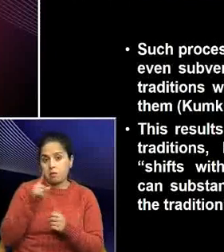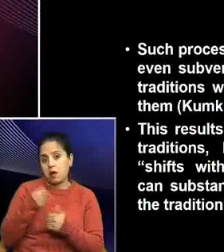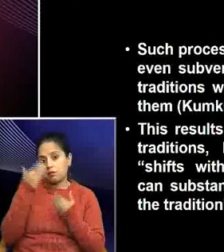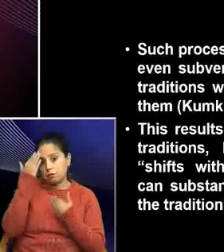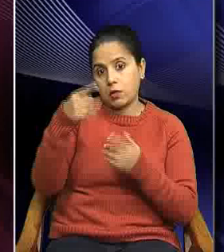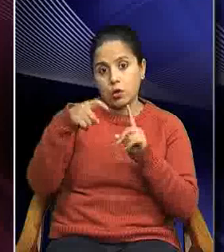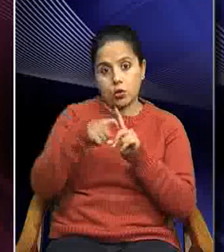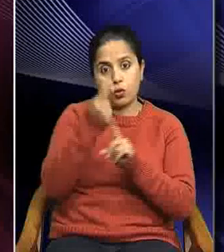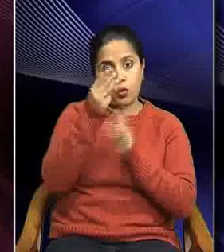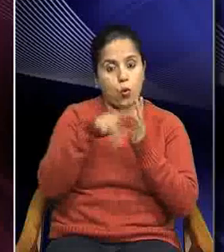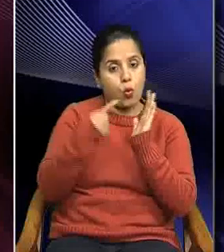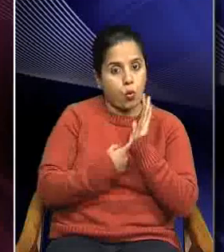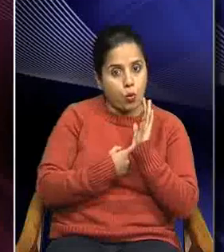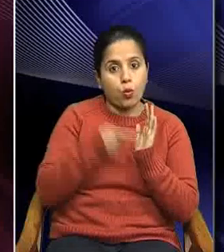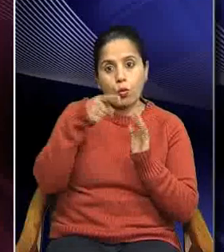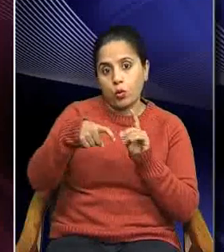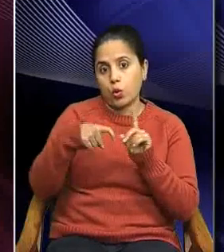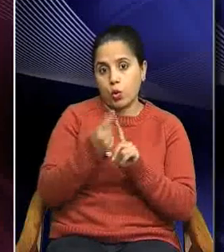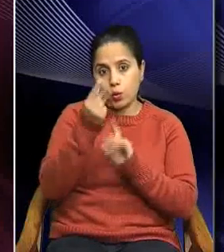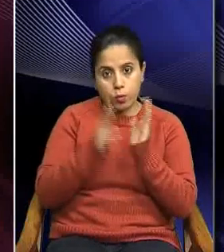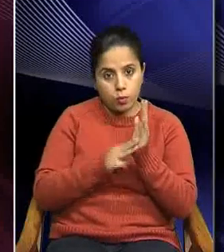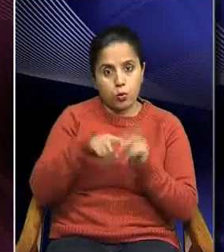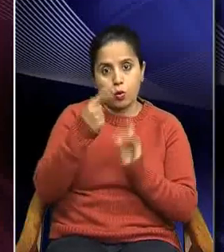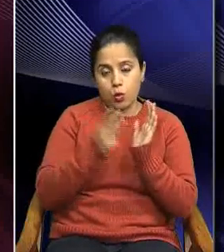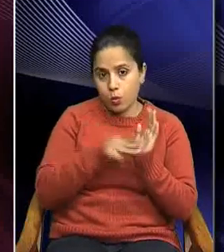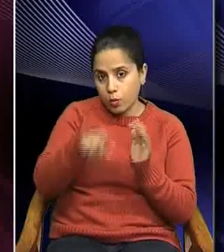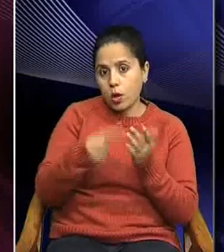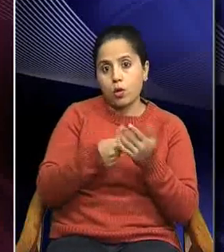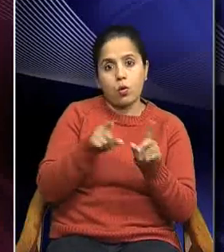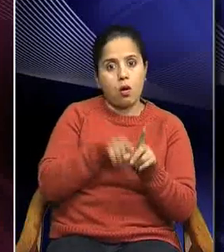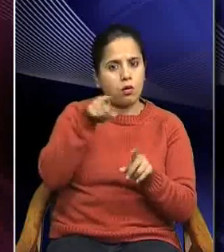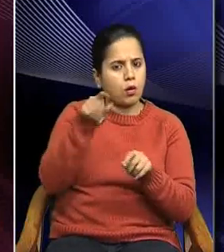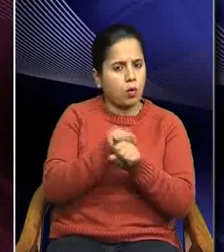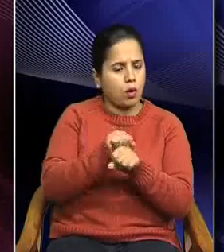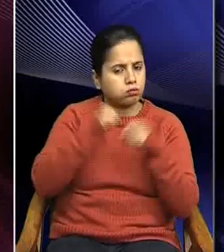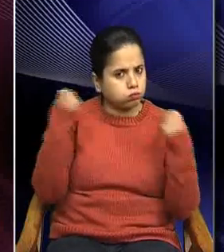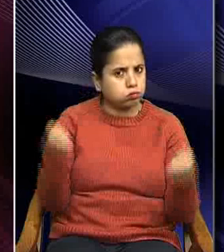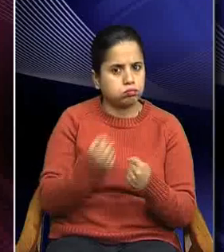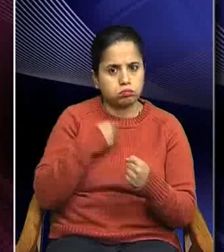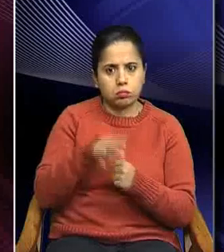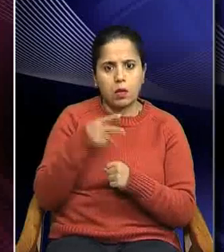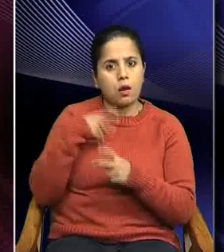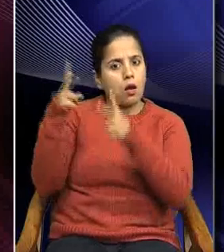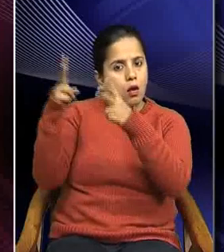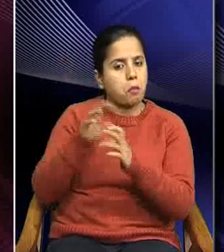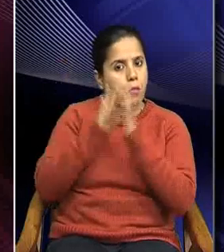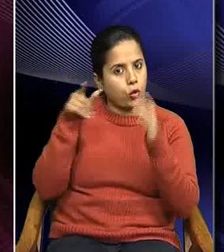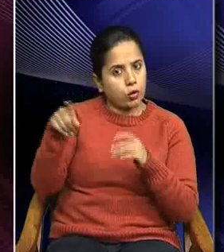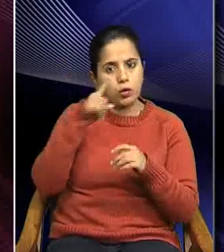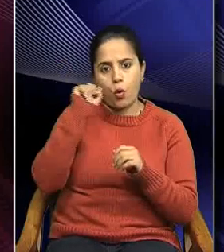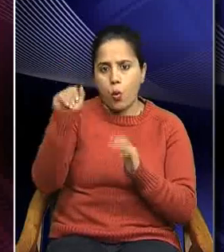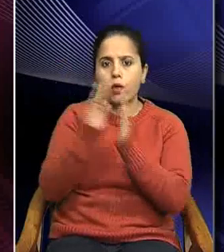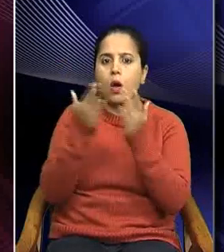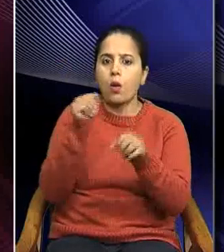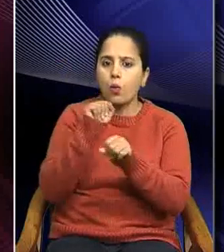has worked on these Vedic Cosmogonies, and I have drawn majorly from her work